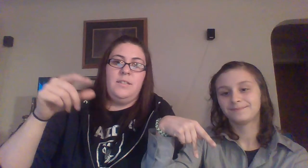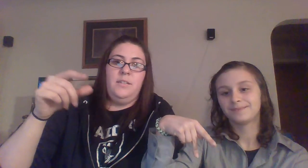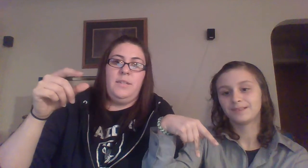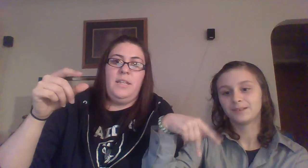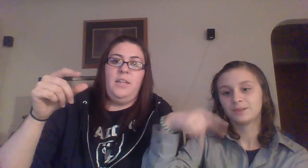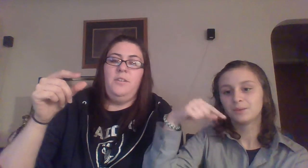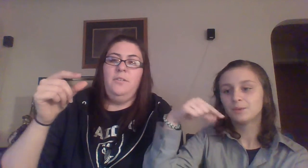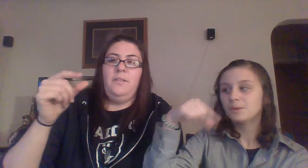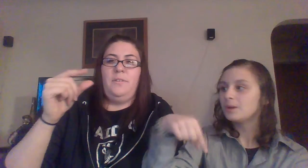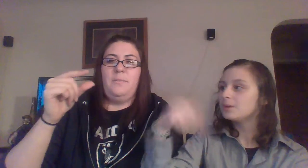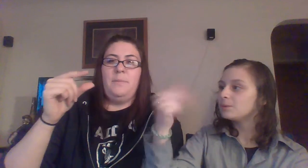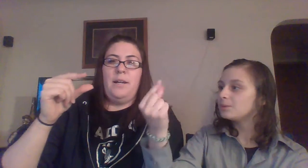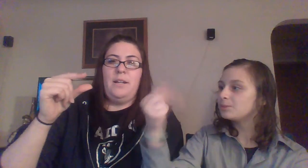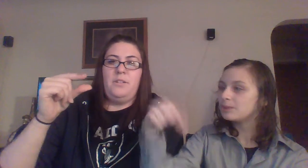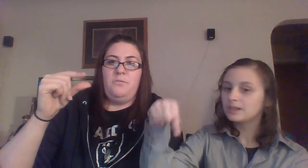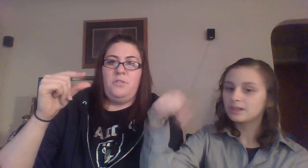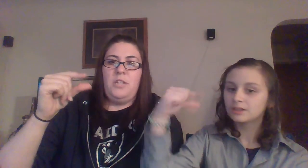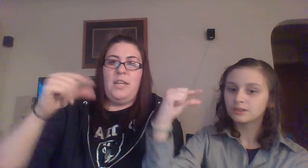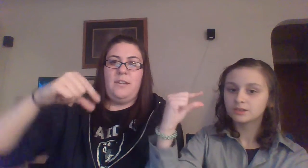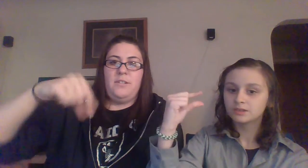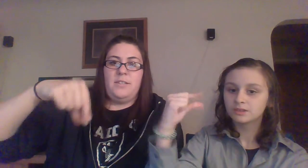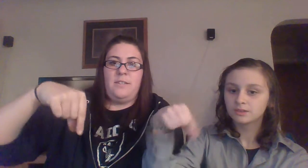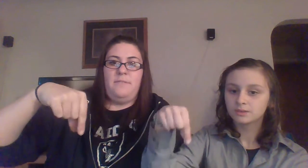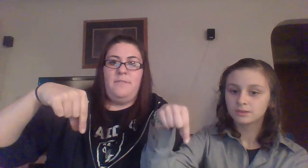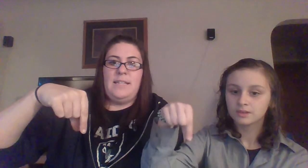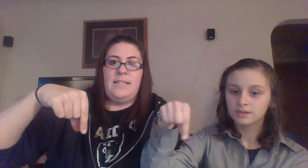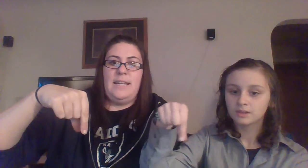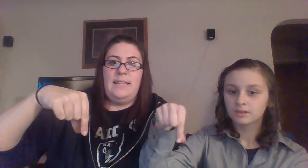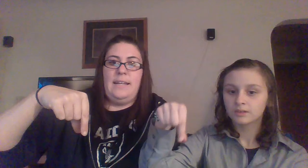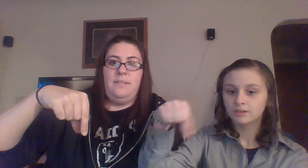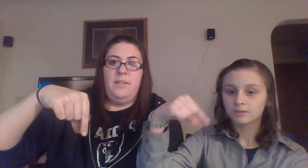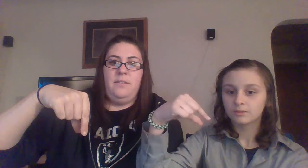So with Q, if you remember how to do G, you're just going to face that down too.